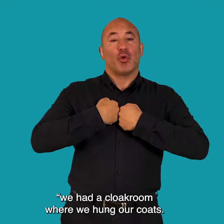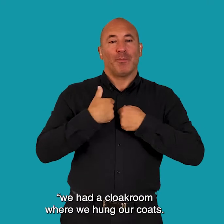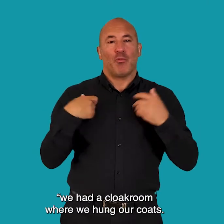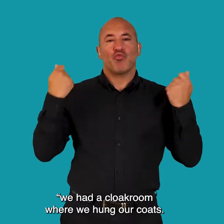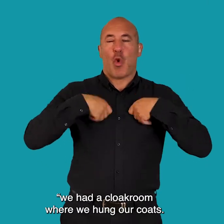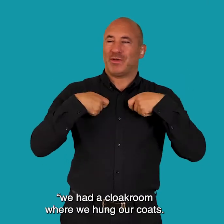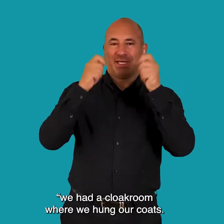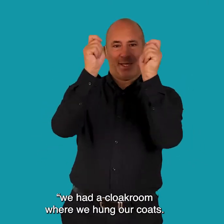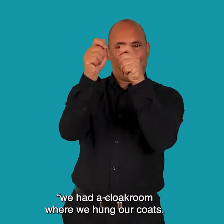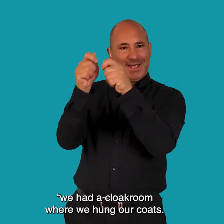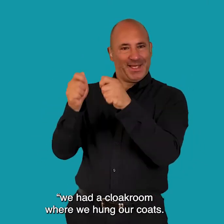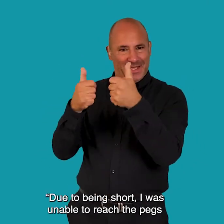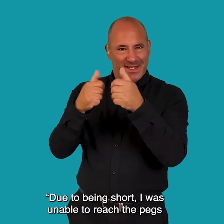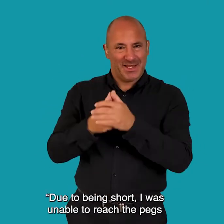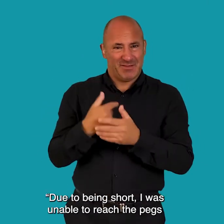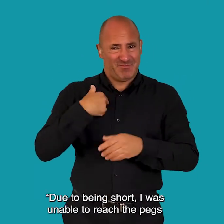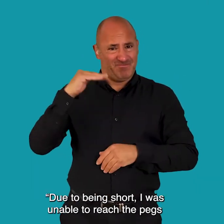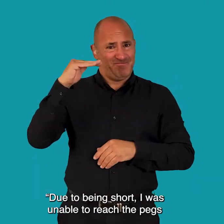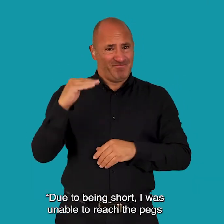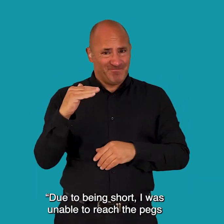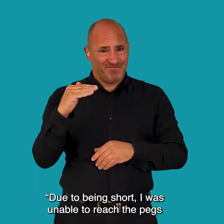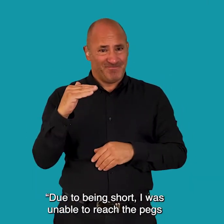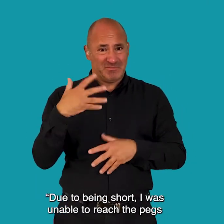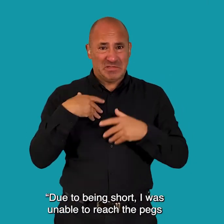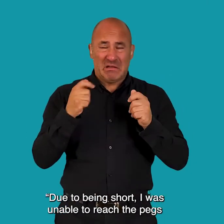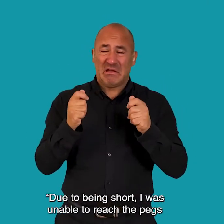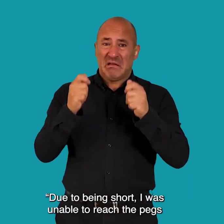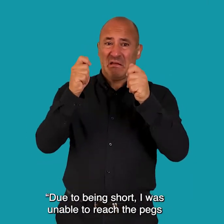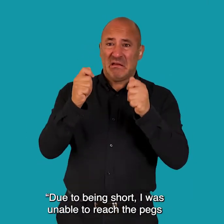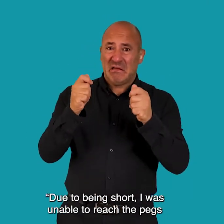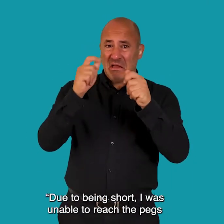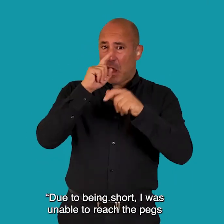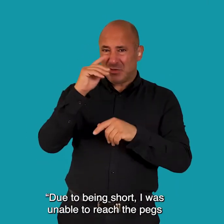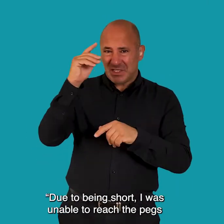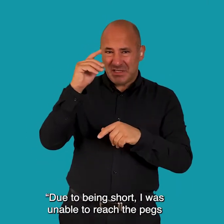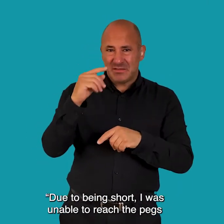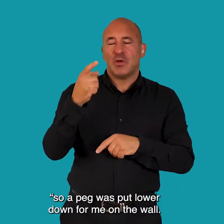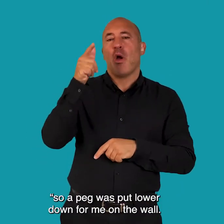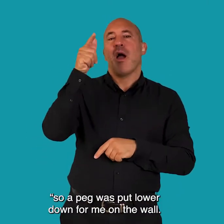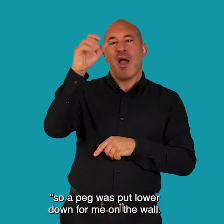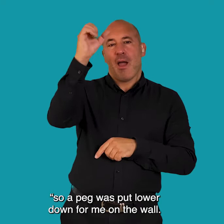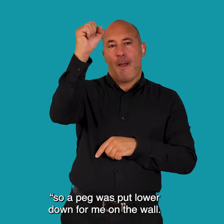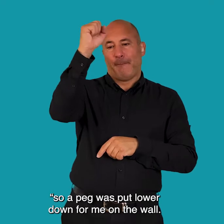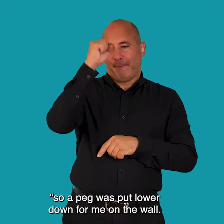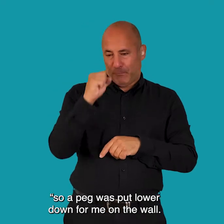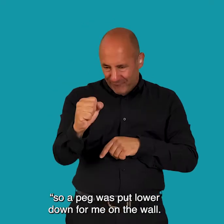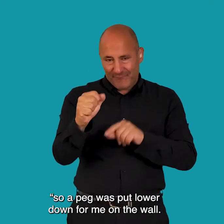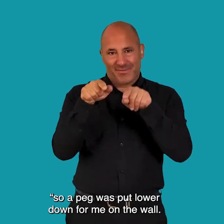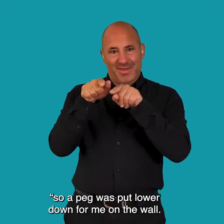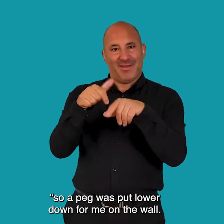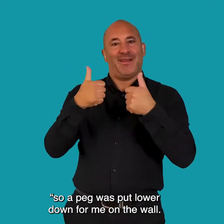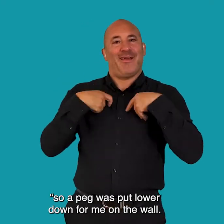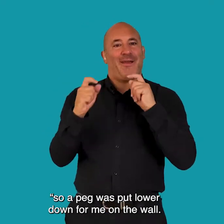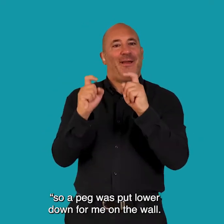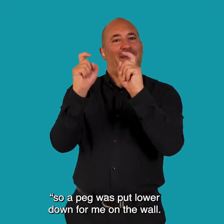our coats. Due to being short, I was unable to reach the pegs, so a peg was put lower down for me on the